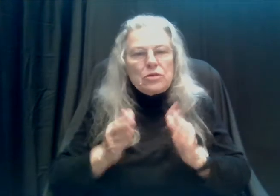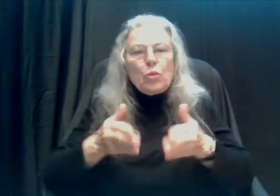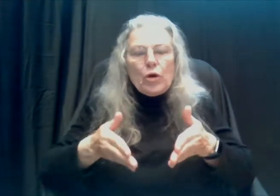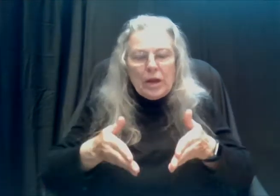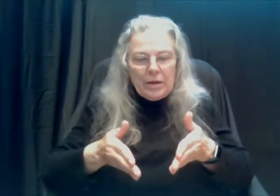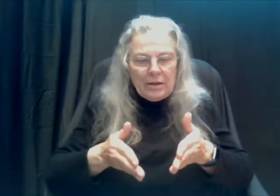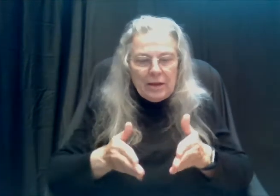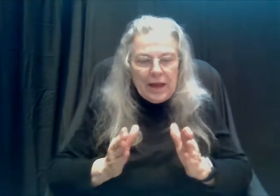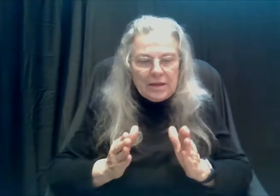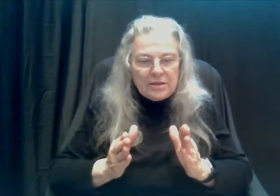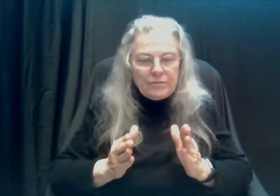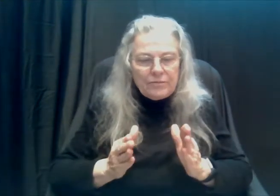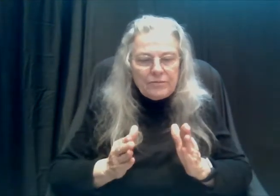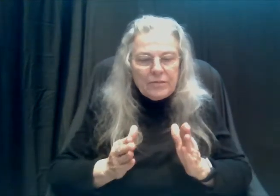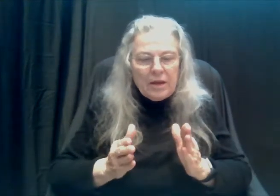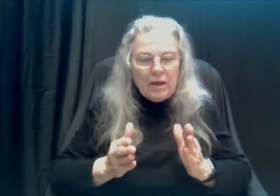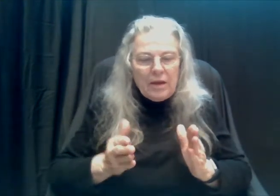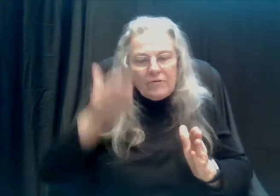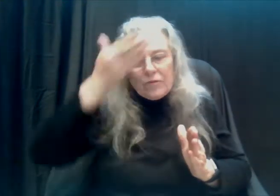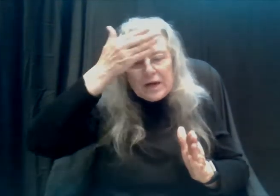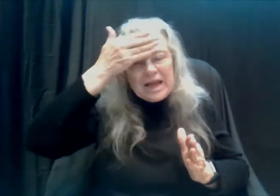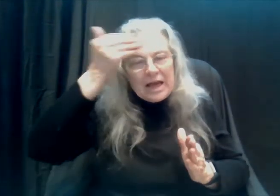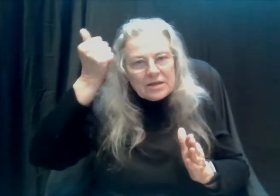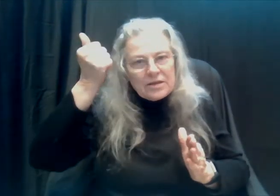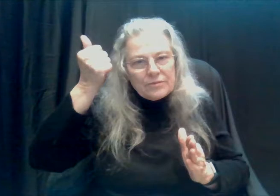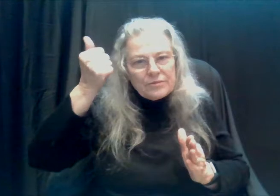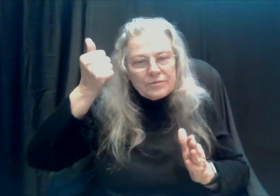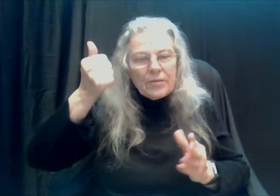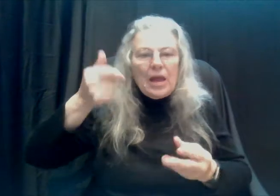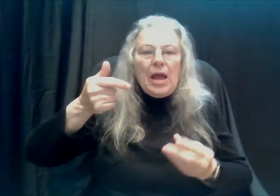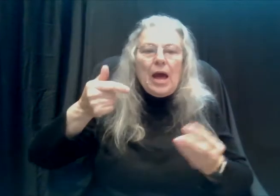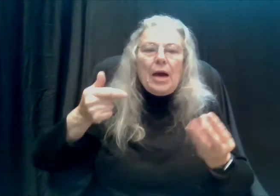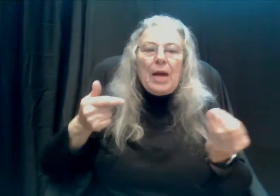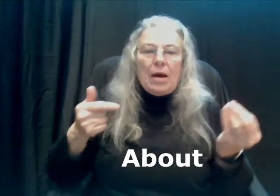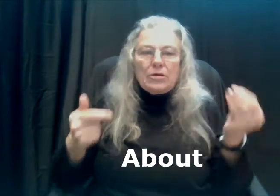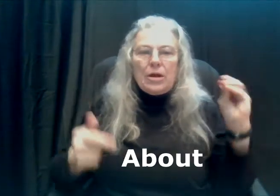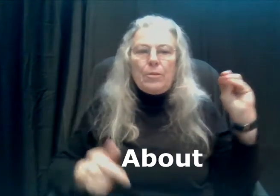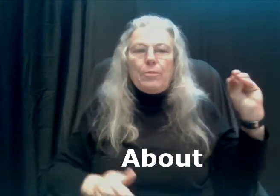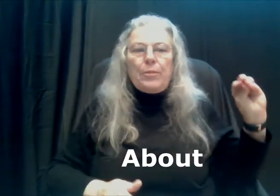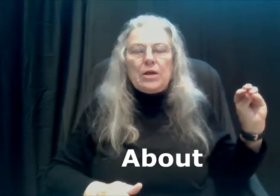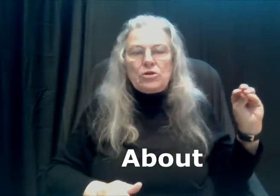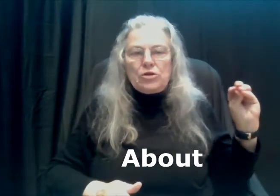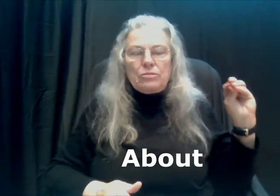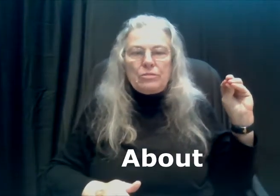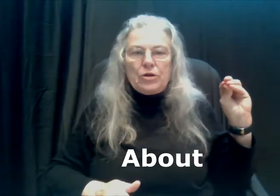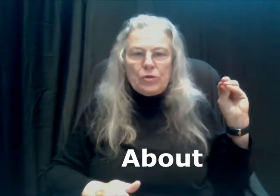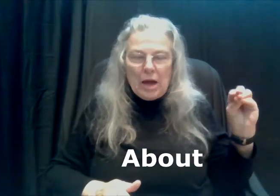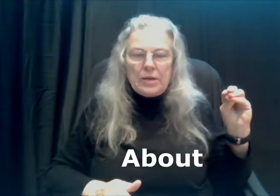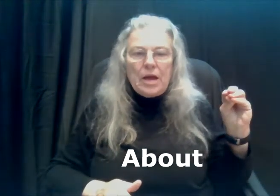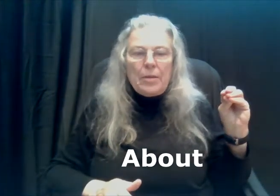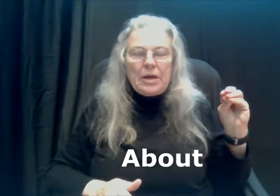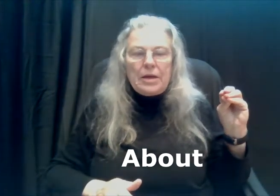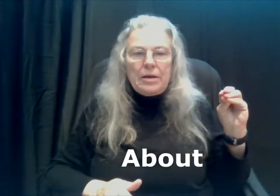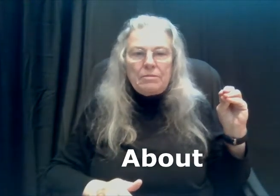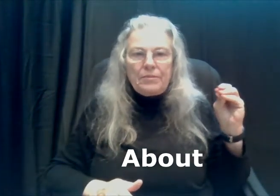word let. Forget. About. Pinch your non-dominant